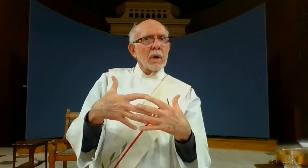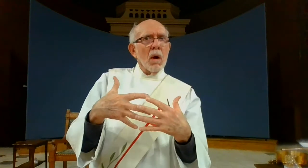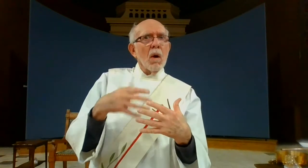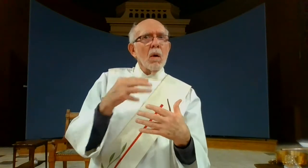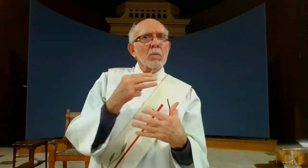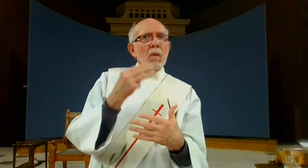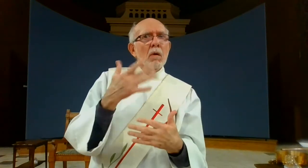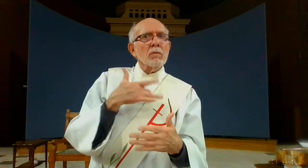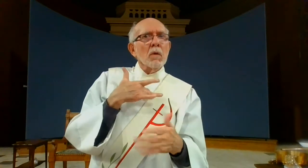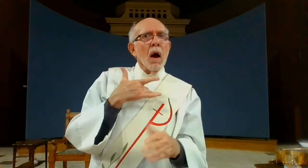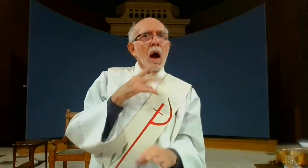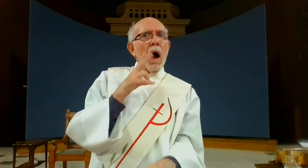She would be pregnant.